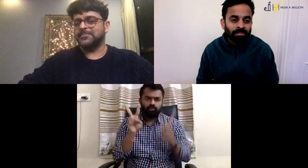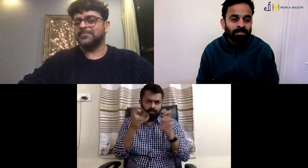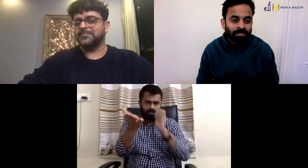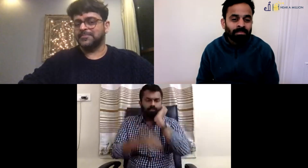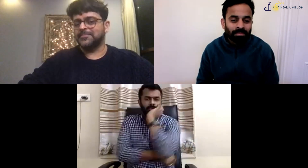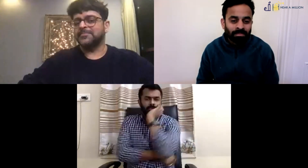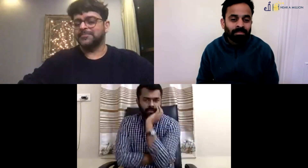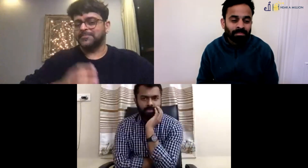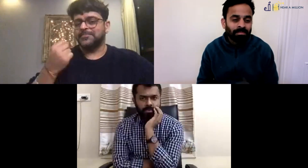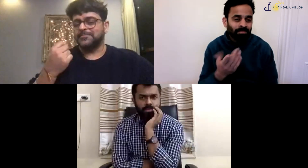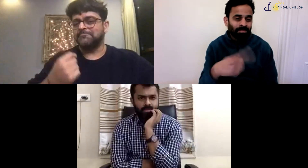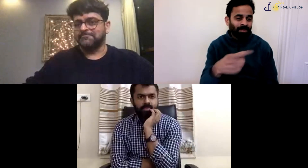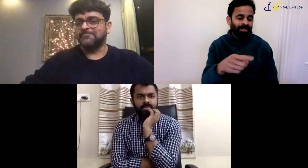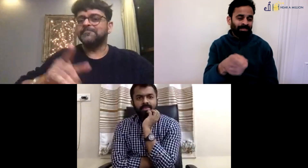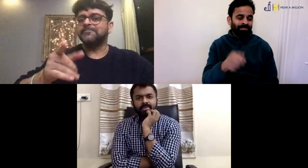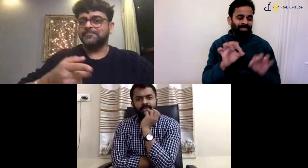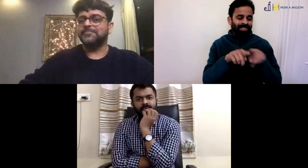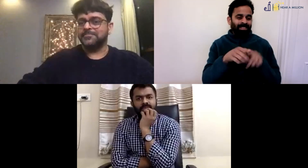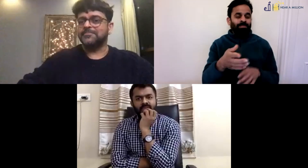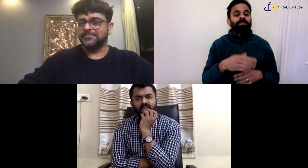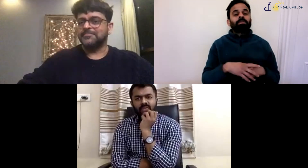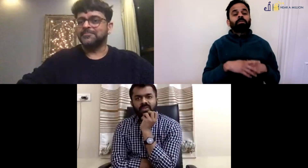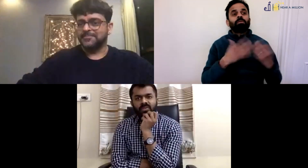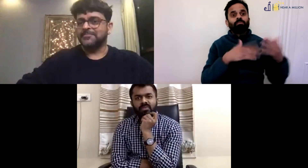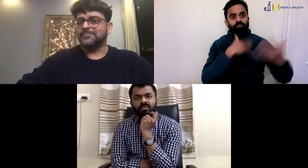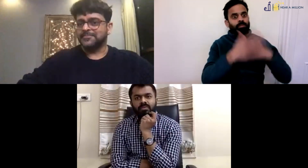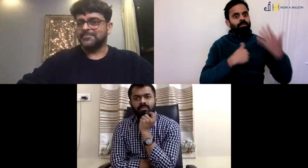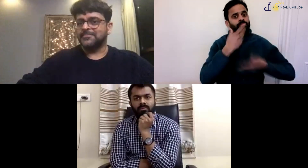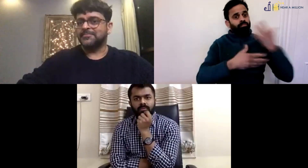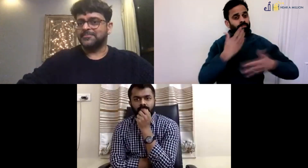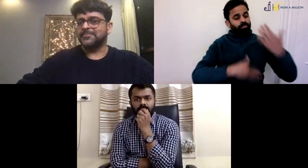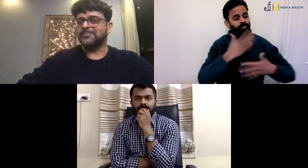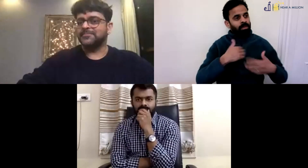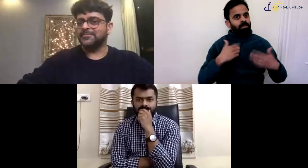Maybe I didn't want to be a teacher there. So yeah, right, correct. That's an example.